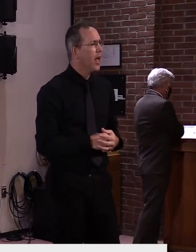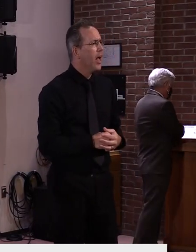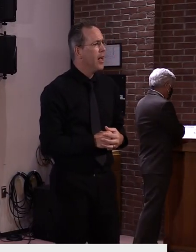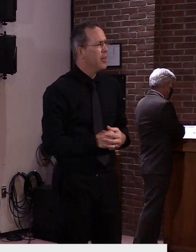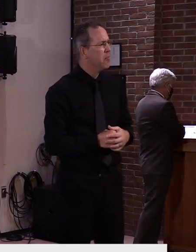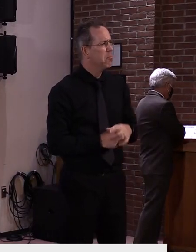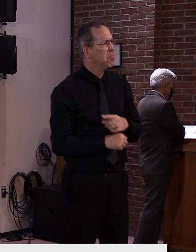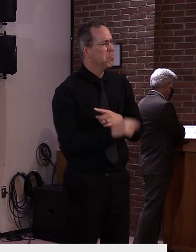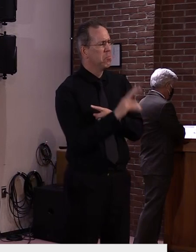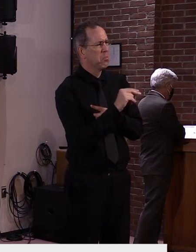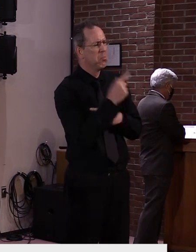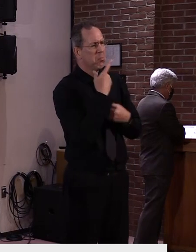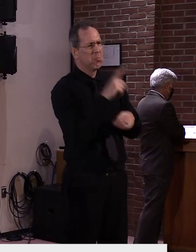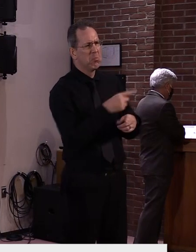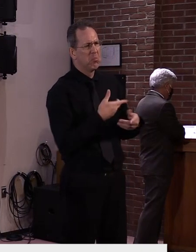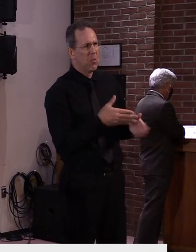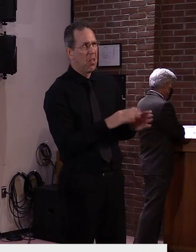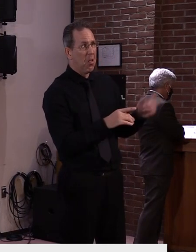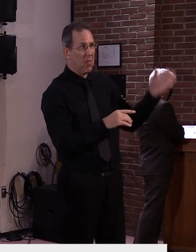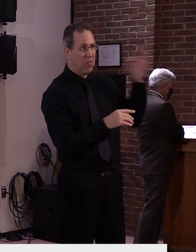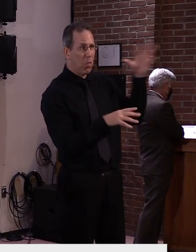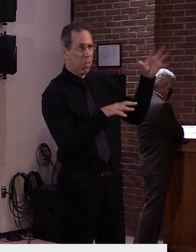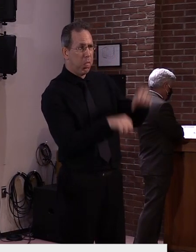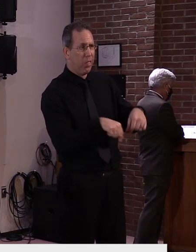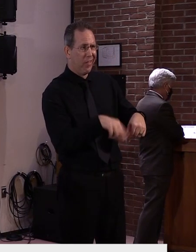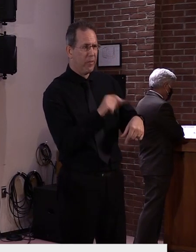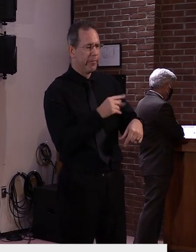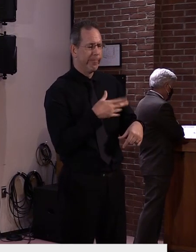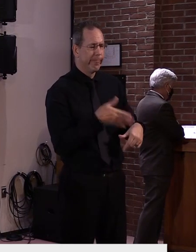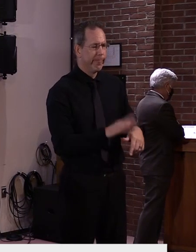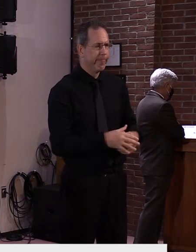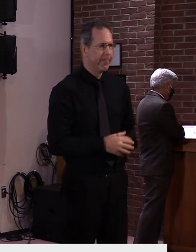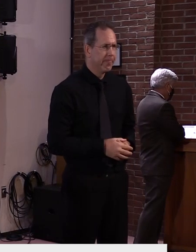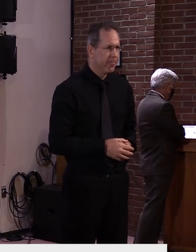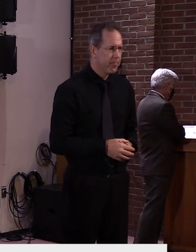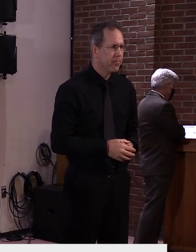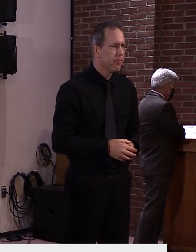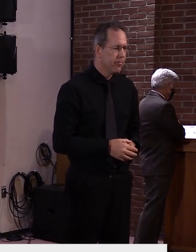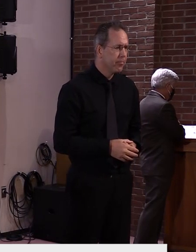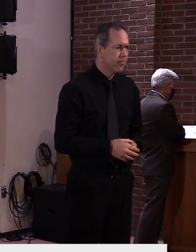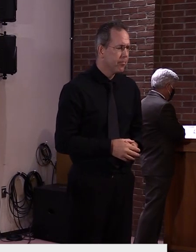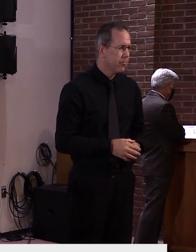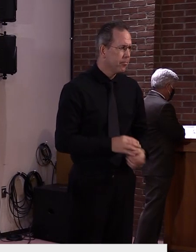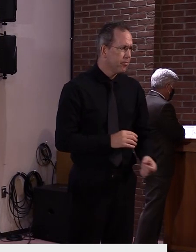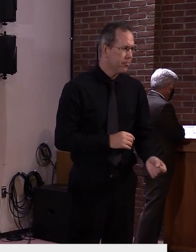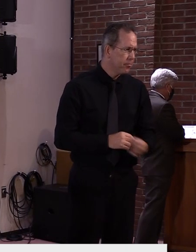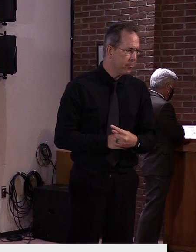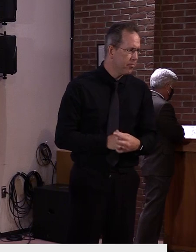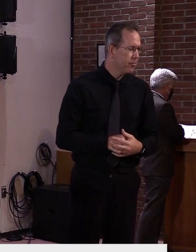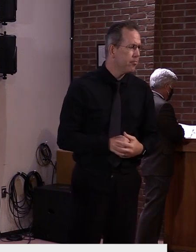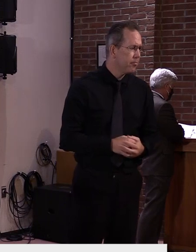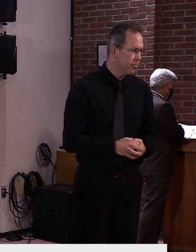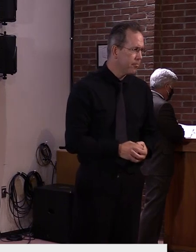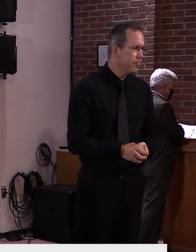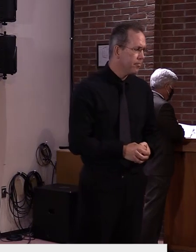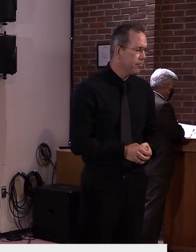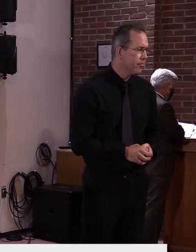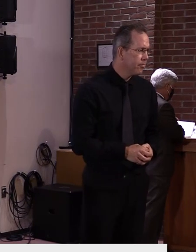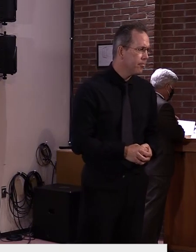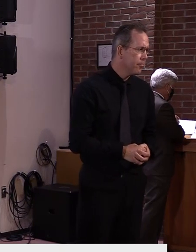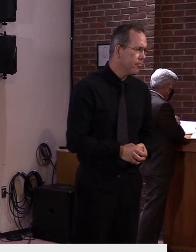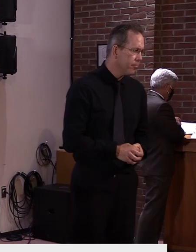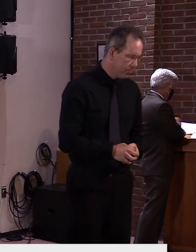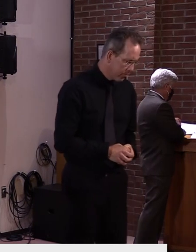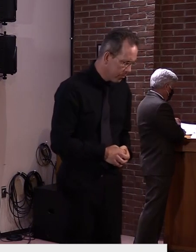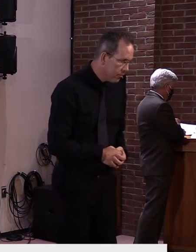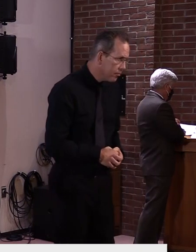Good afternoon. Vermont has taken a more conservative approach in what COVID tests